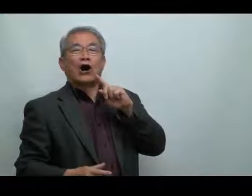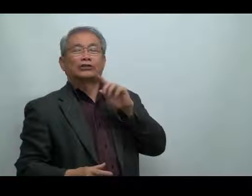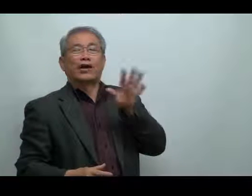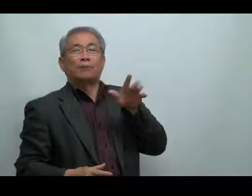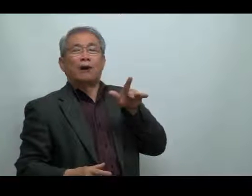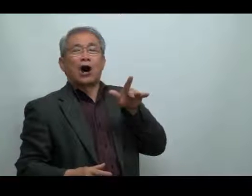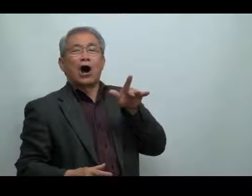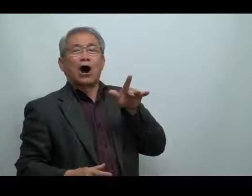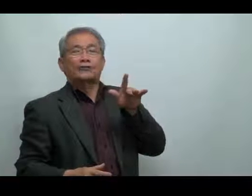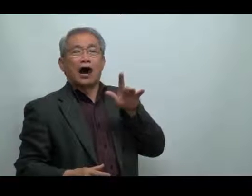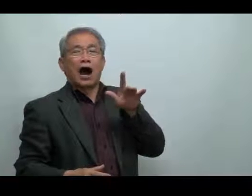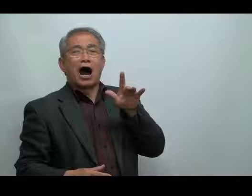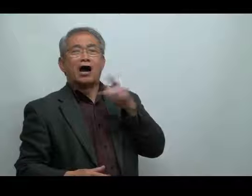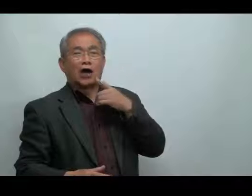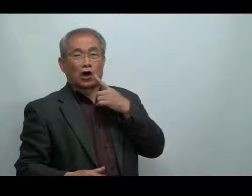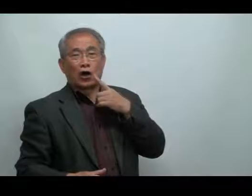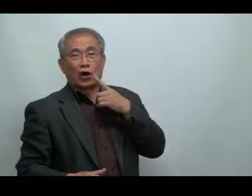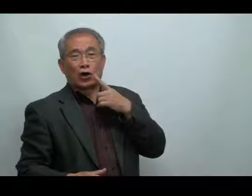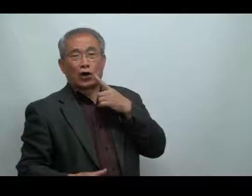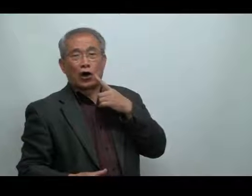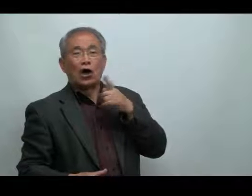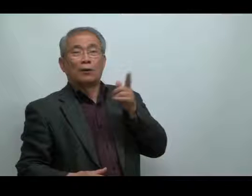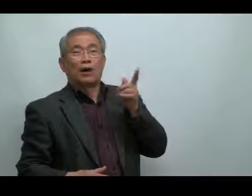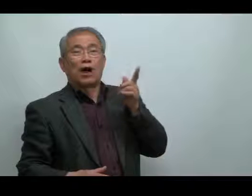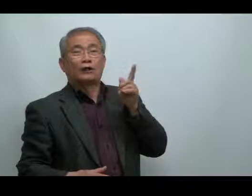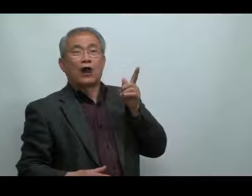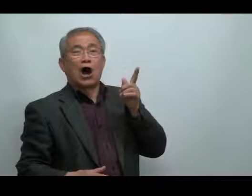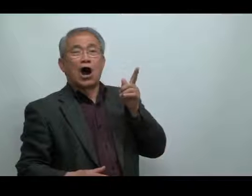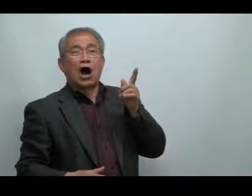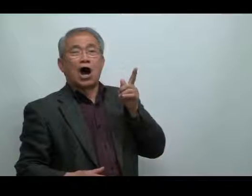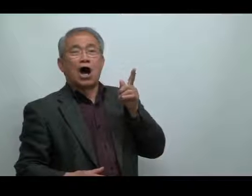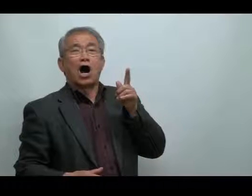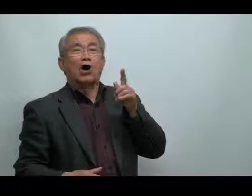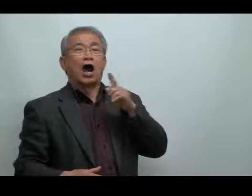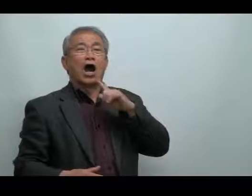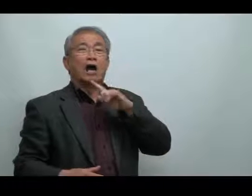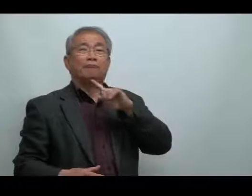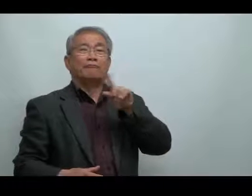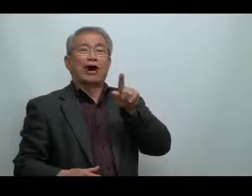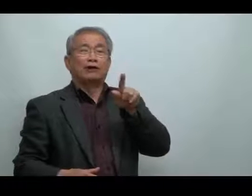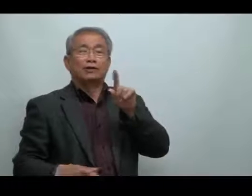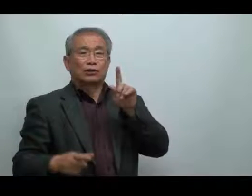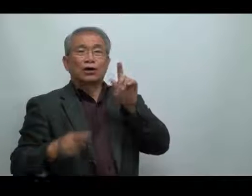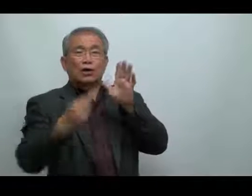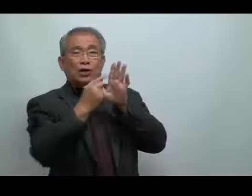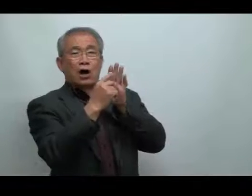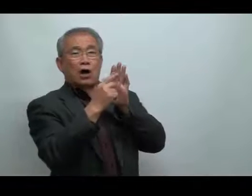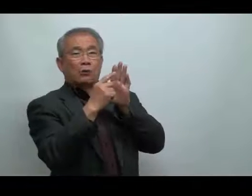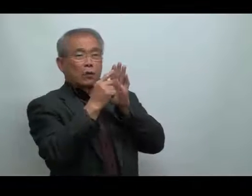lost, but now, go, but now am found. So,